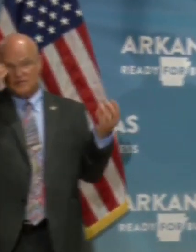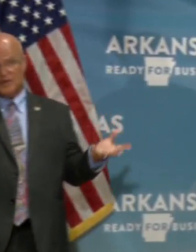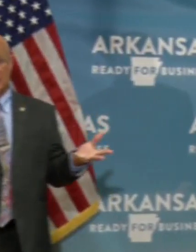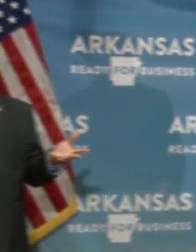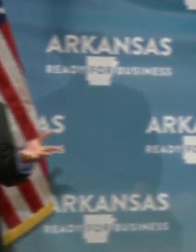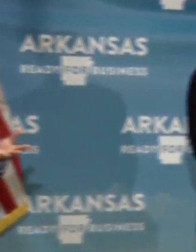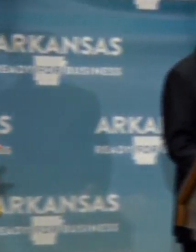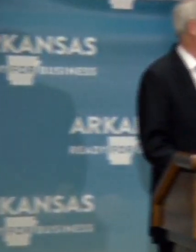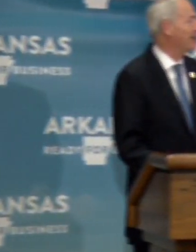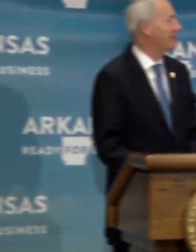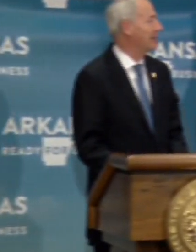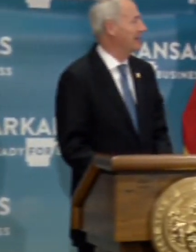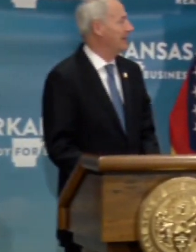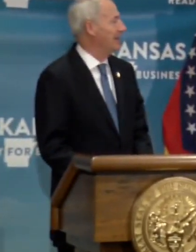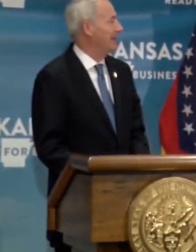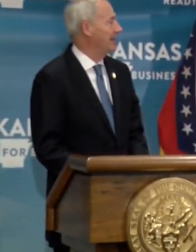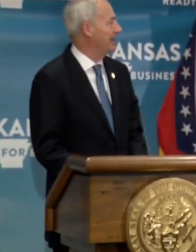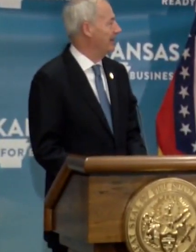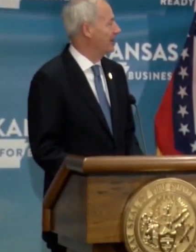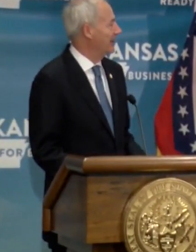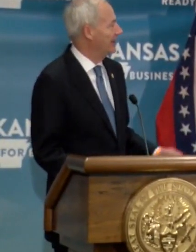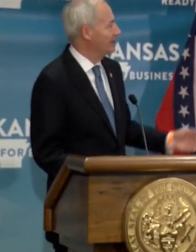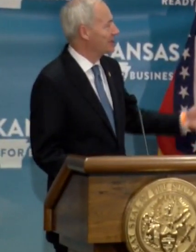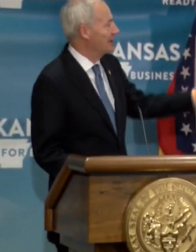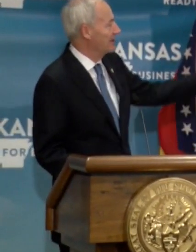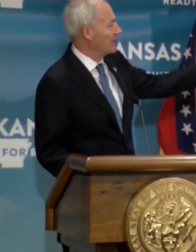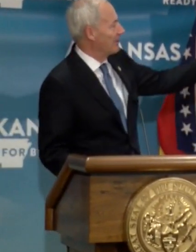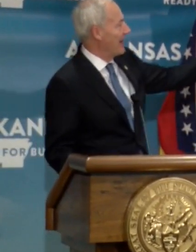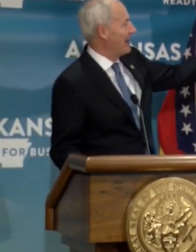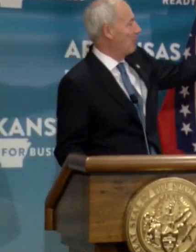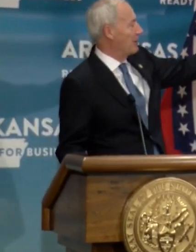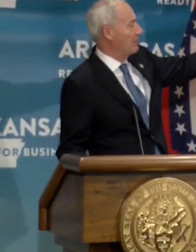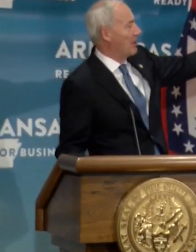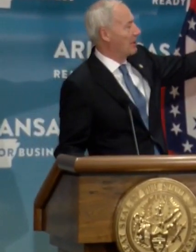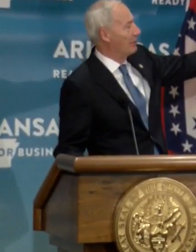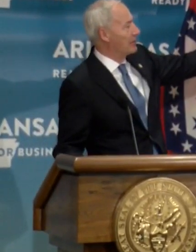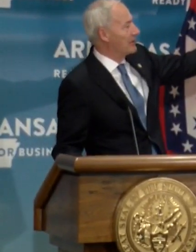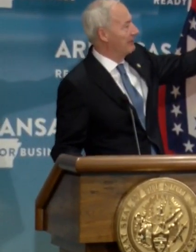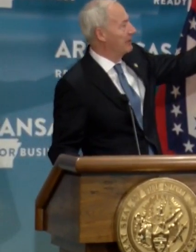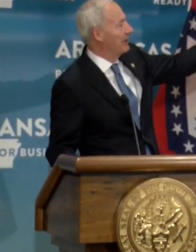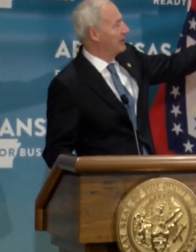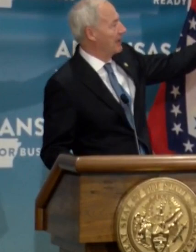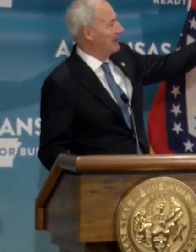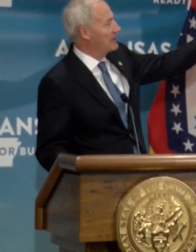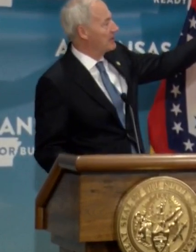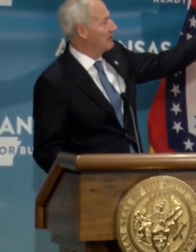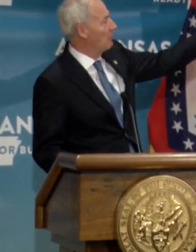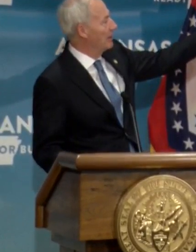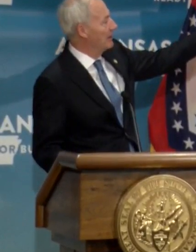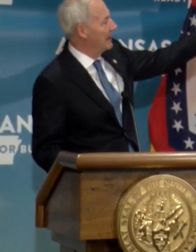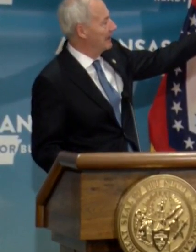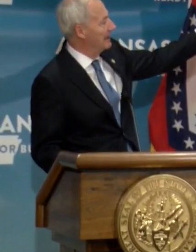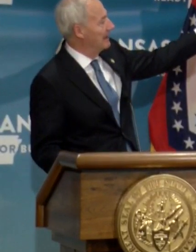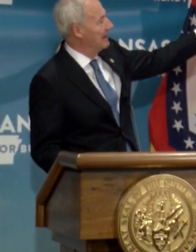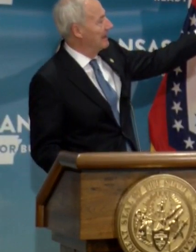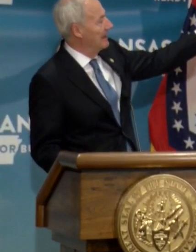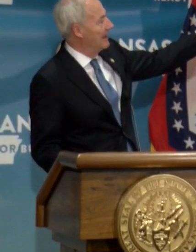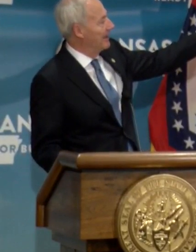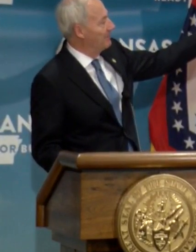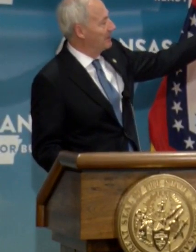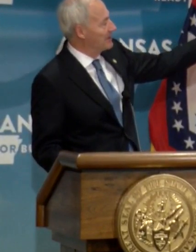really portrayed by graph, here again you see sort of the high water mark, over 700 cases in one